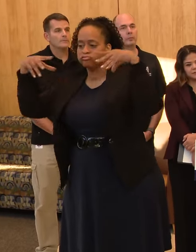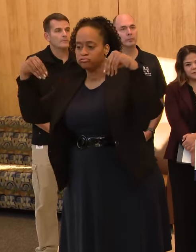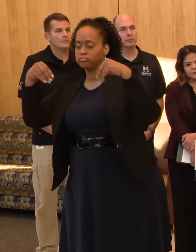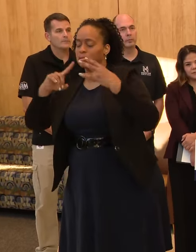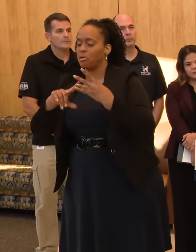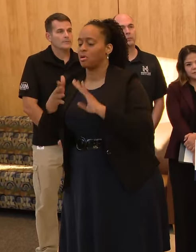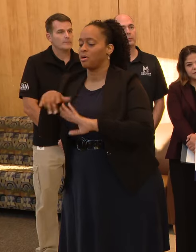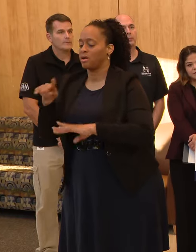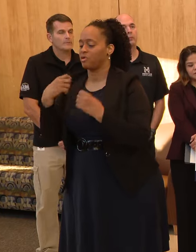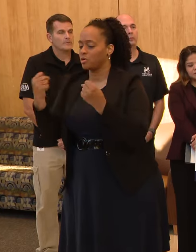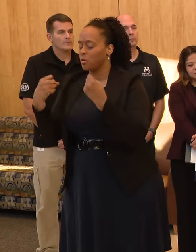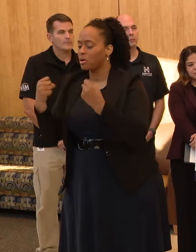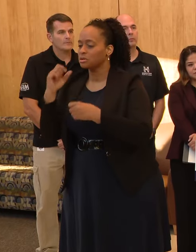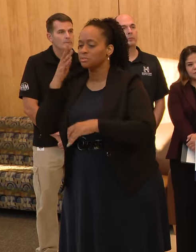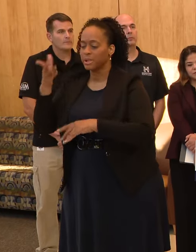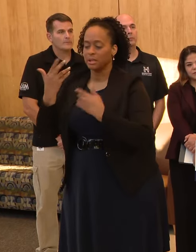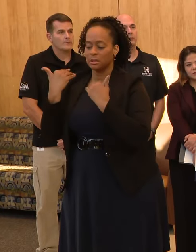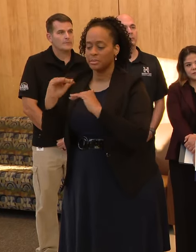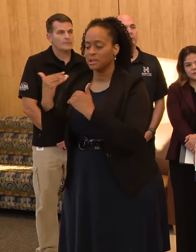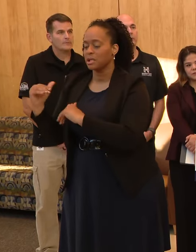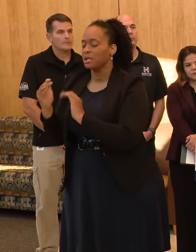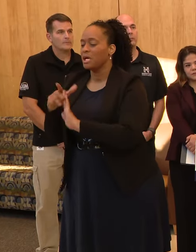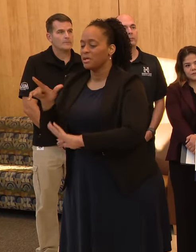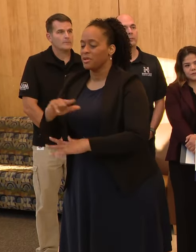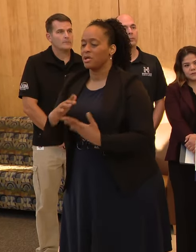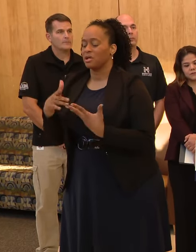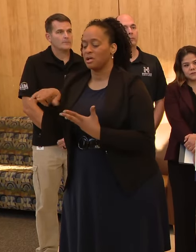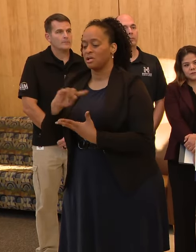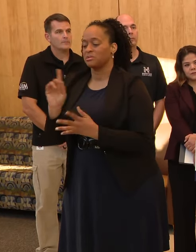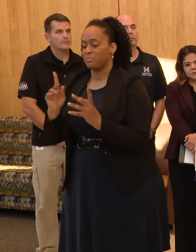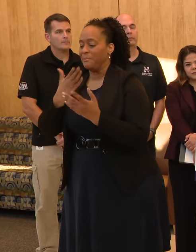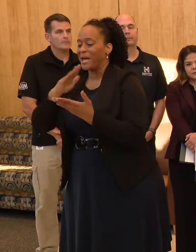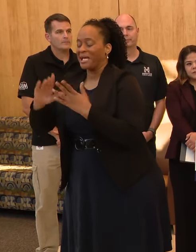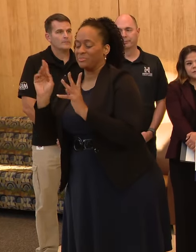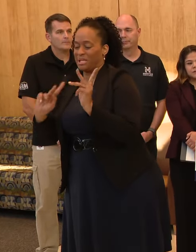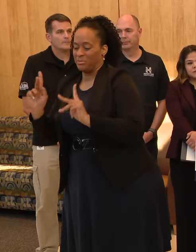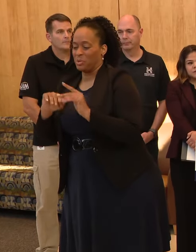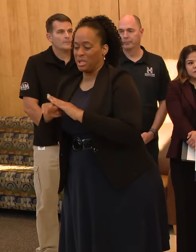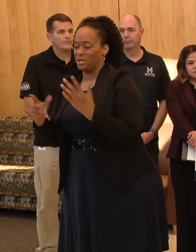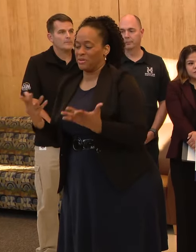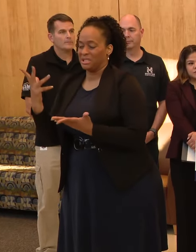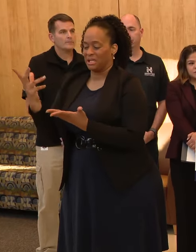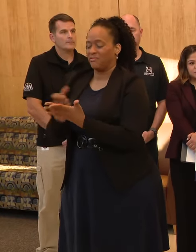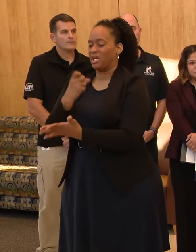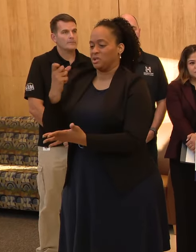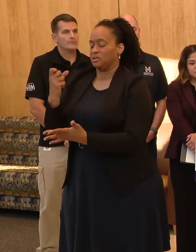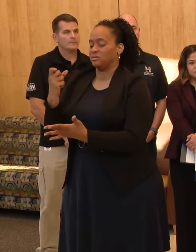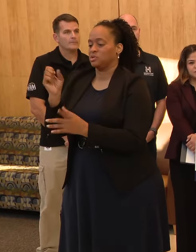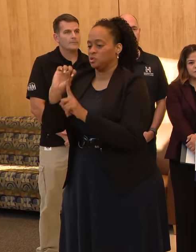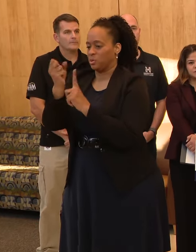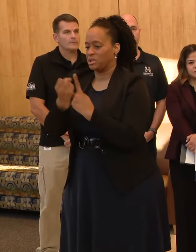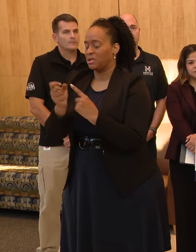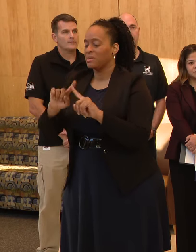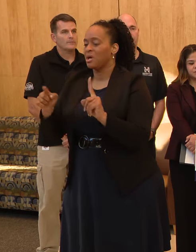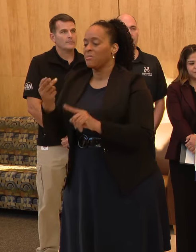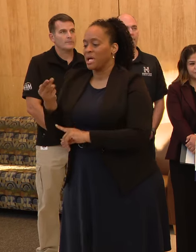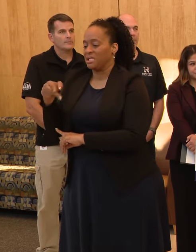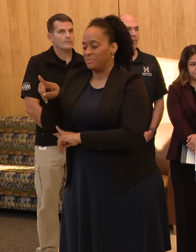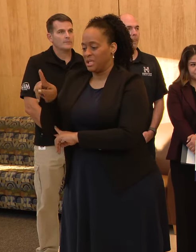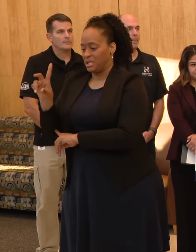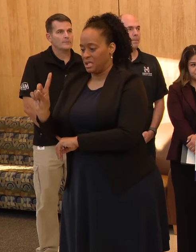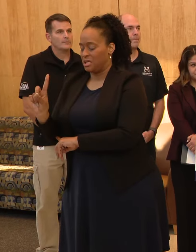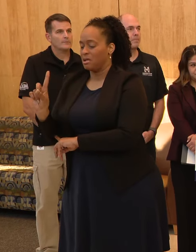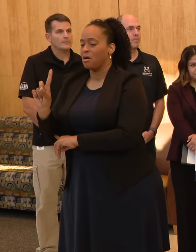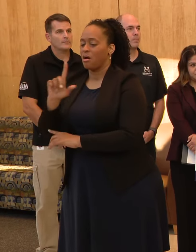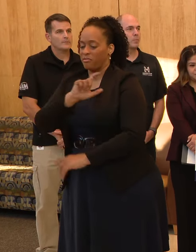our mobility has been challenged, there's bad actors in our city that are taking advantage of it. But our HPD officers